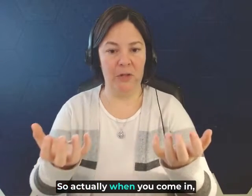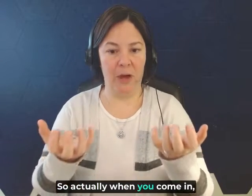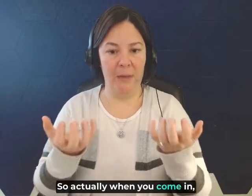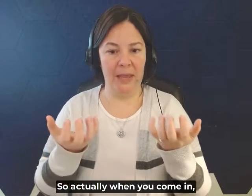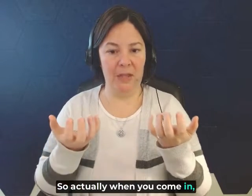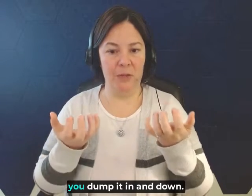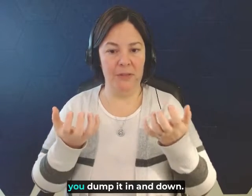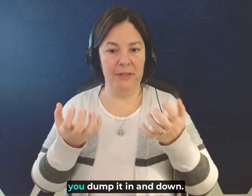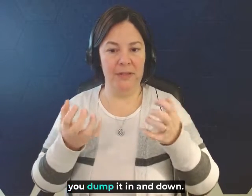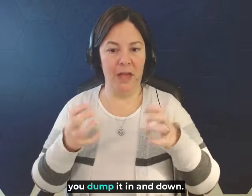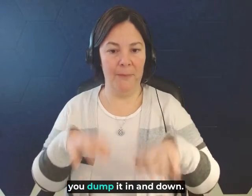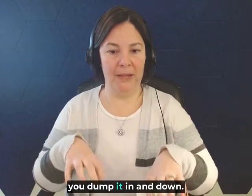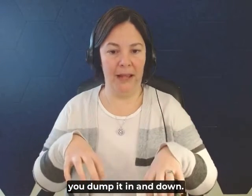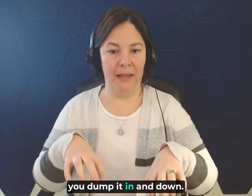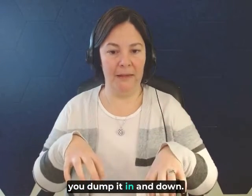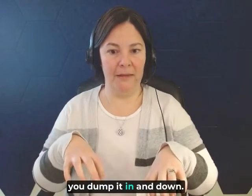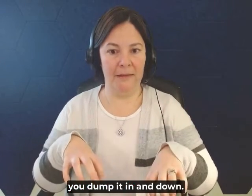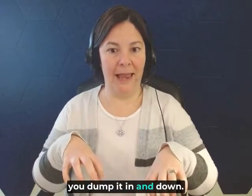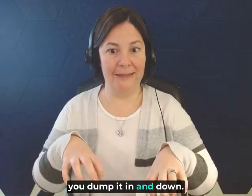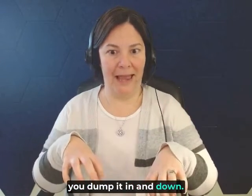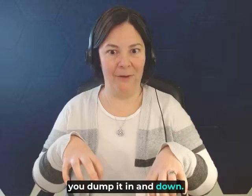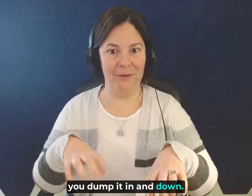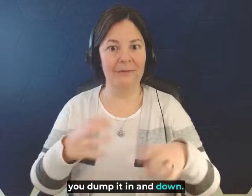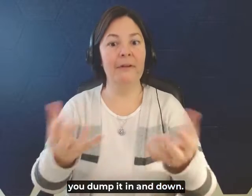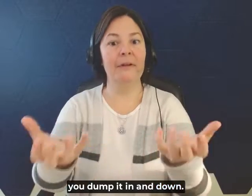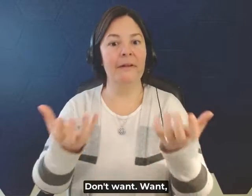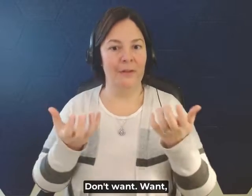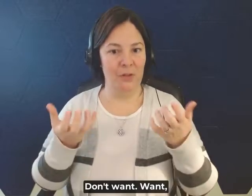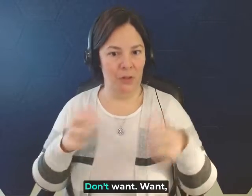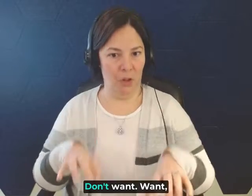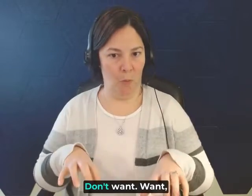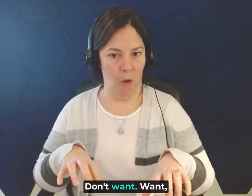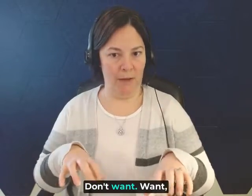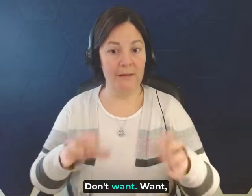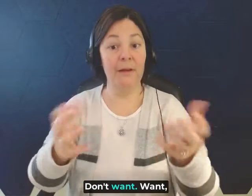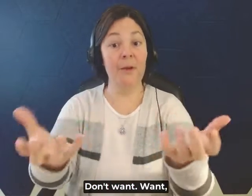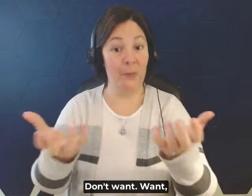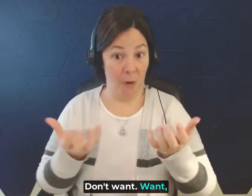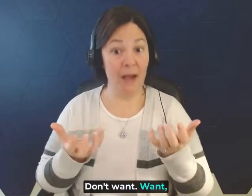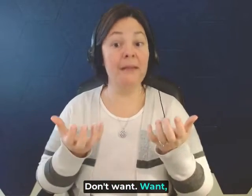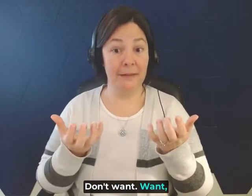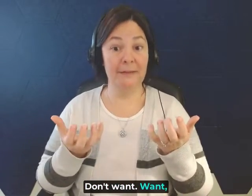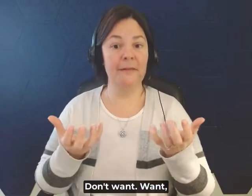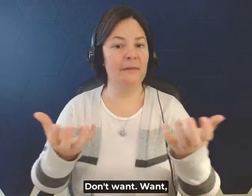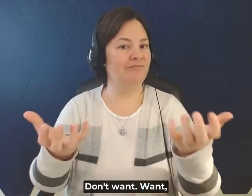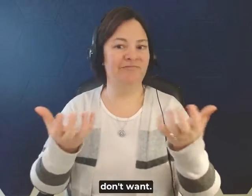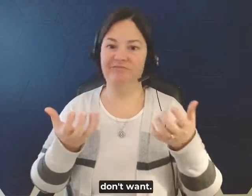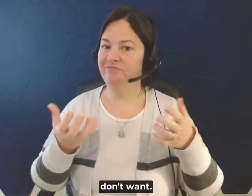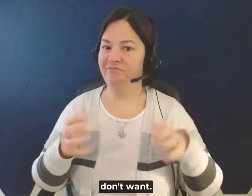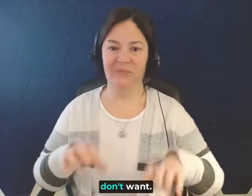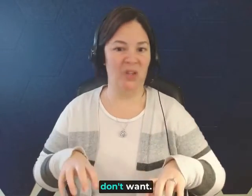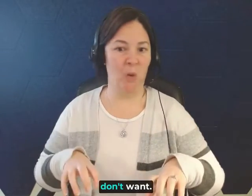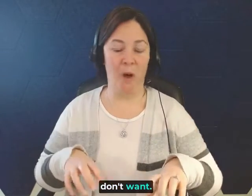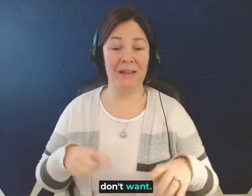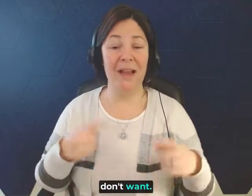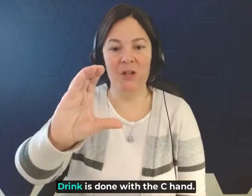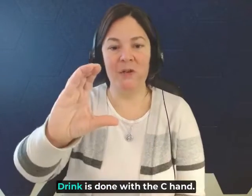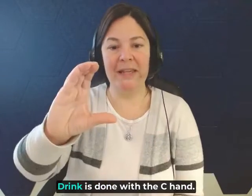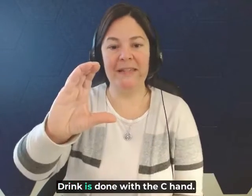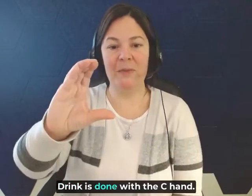come in, you dump it in and down. Don't want. Want. Don't want. Drink is done with the